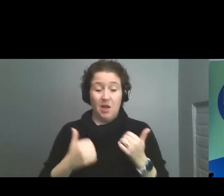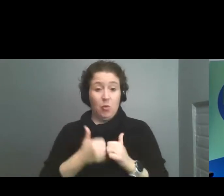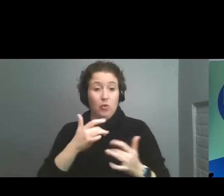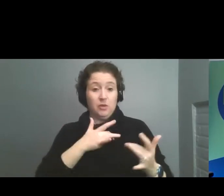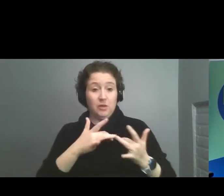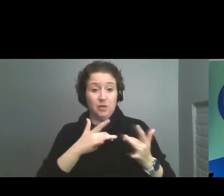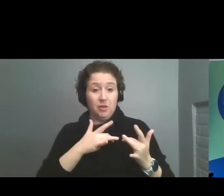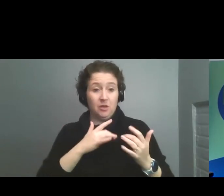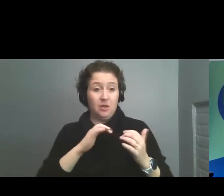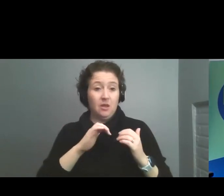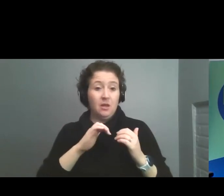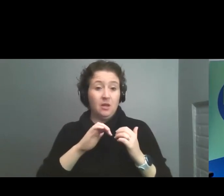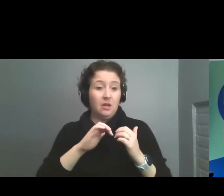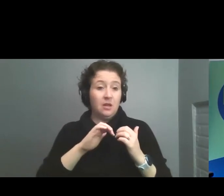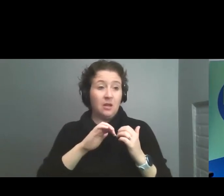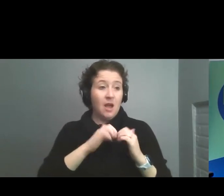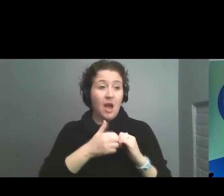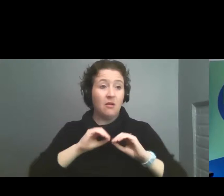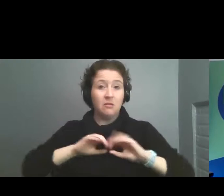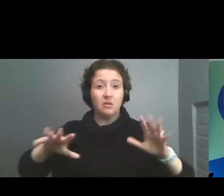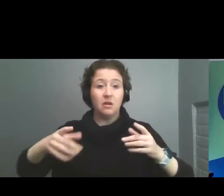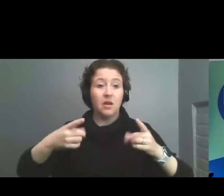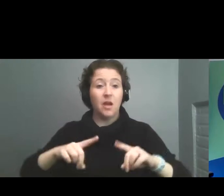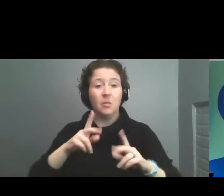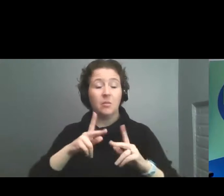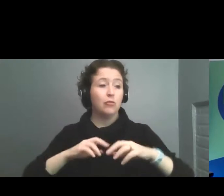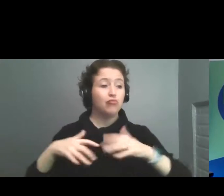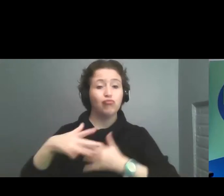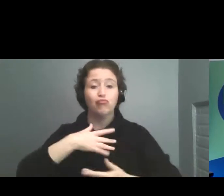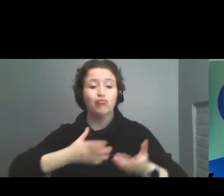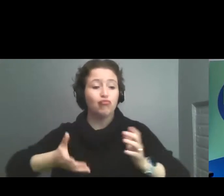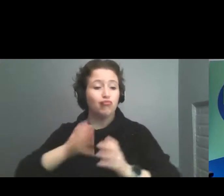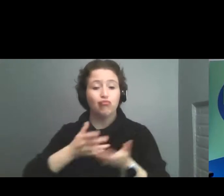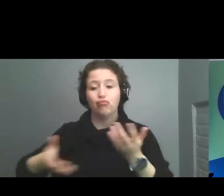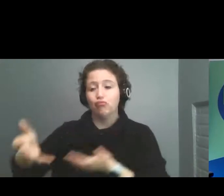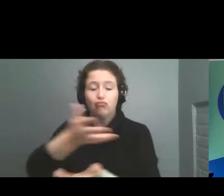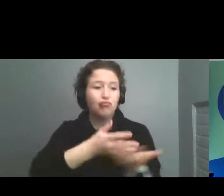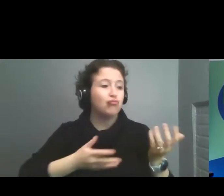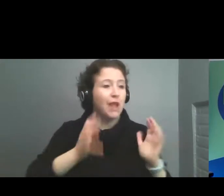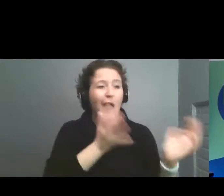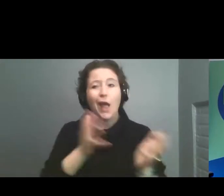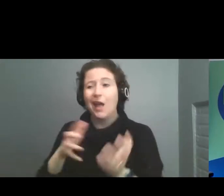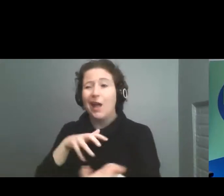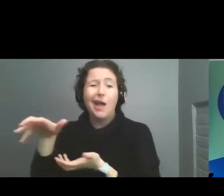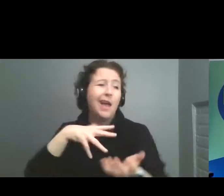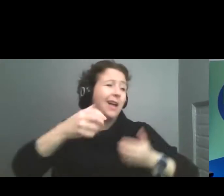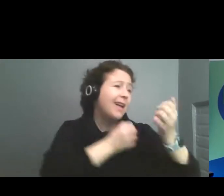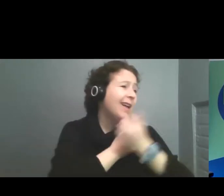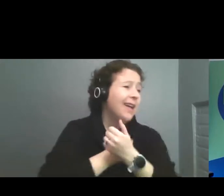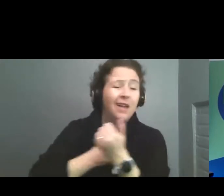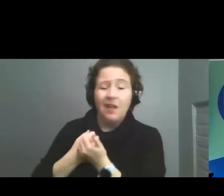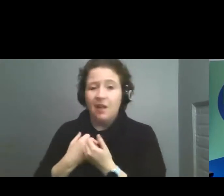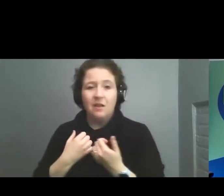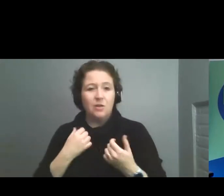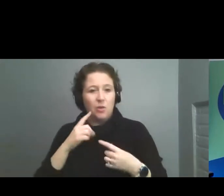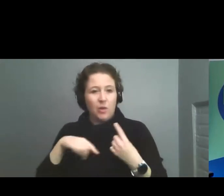gatherings. People sitting around a table, elbow to elbow, passing plates and bowls, talking, laughing, and hugging when they